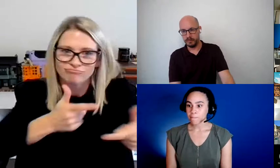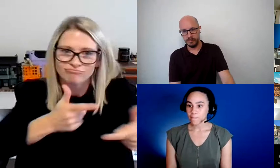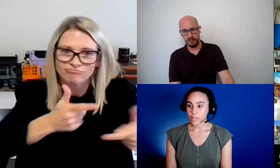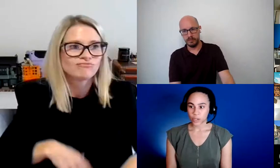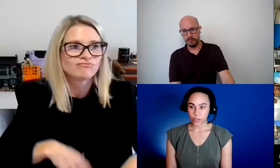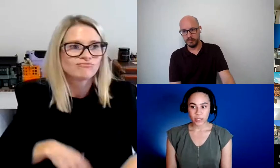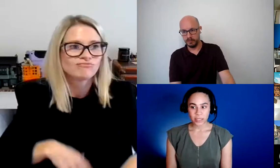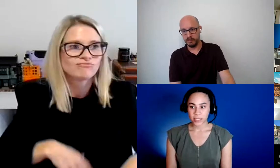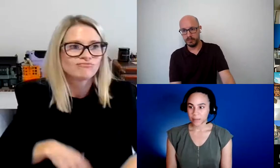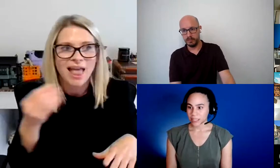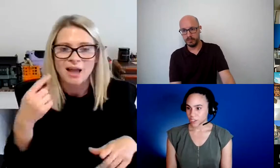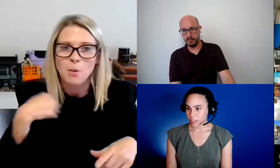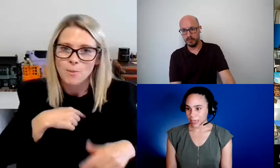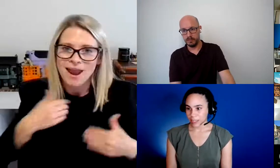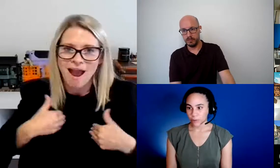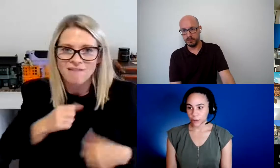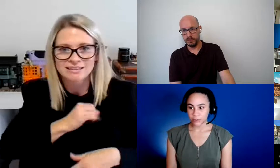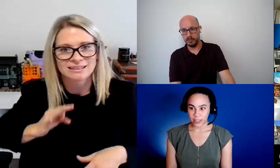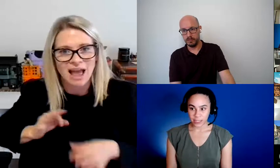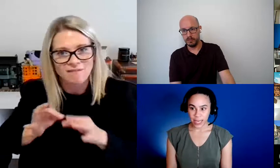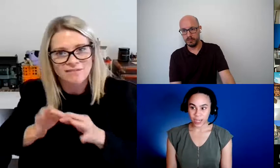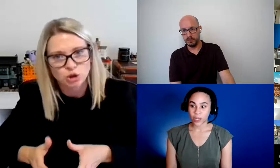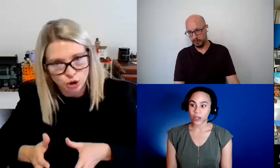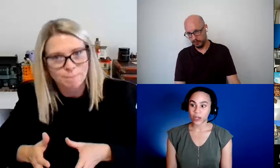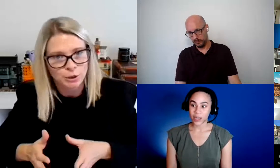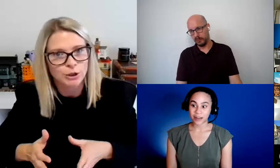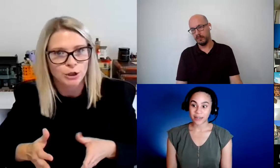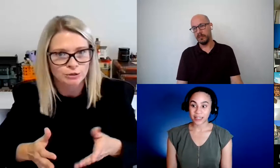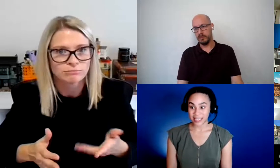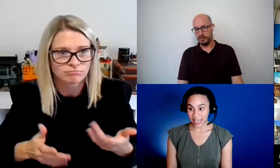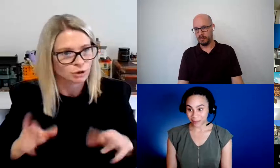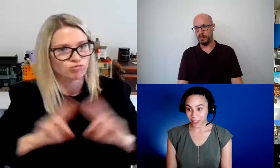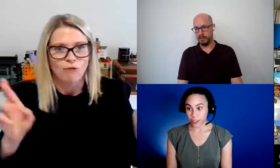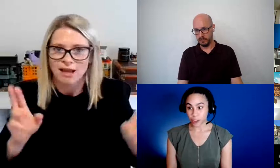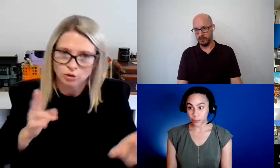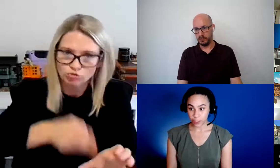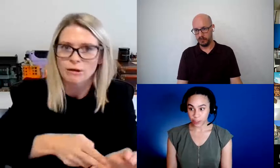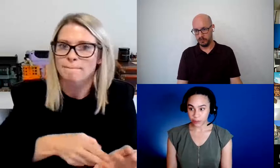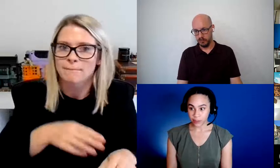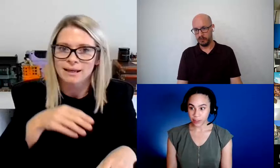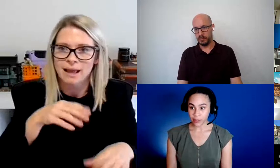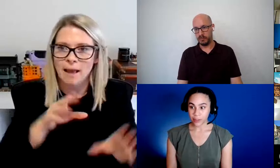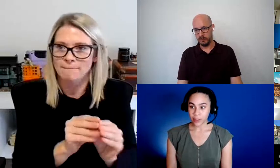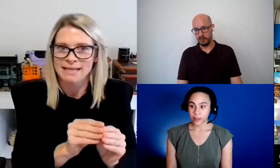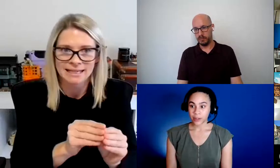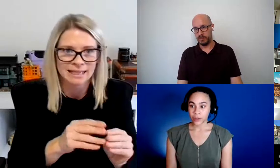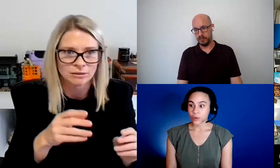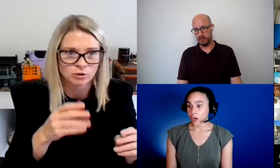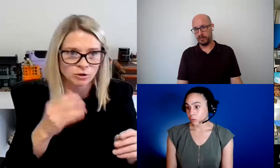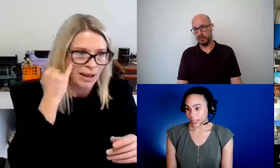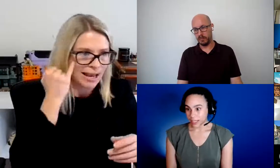So, you can send messages back and forth via Slack. We also have staff interpreters who are ready